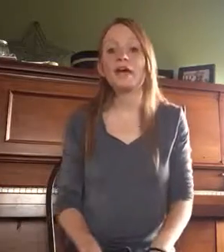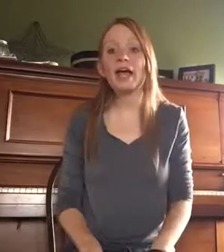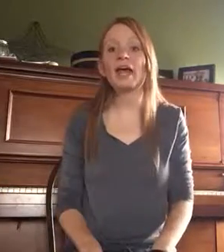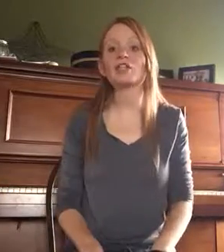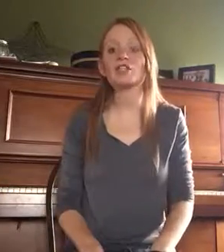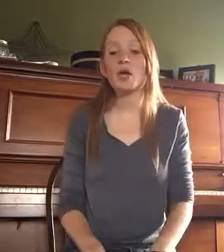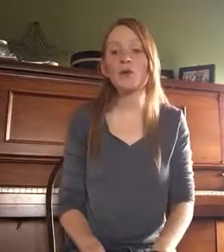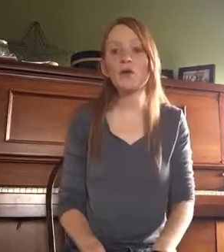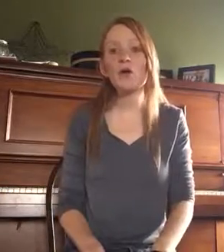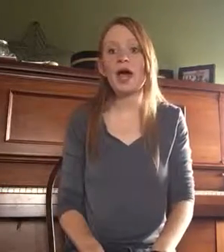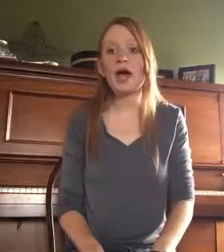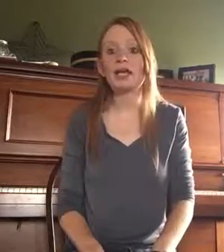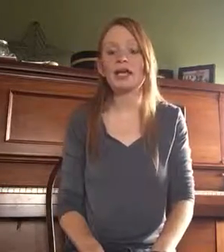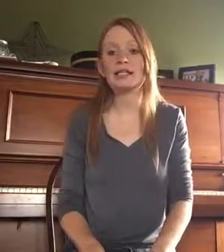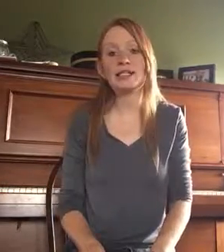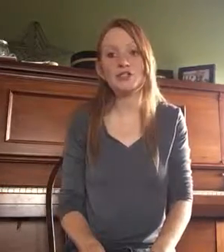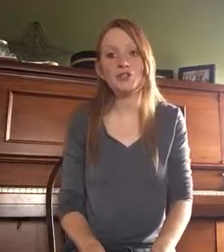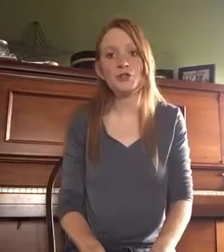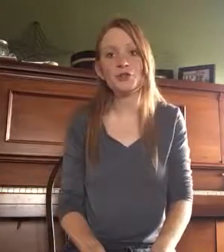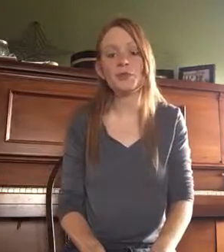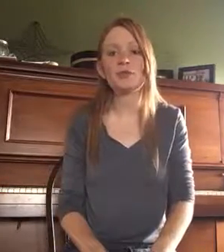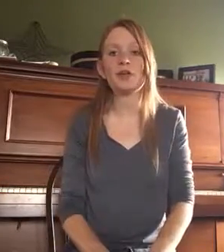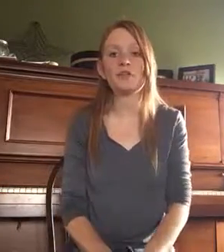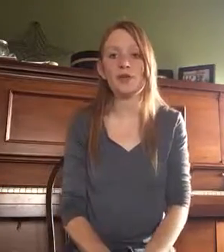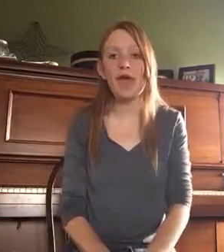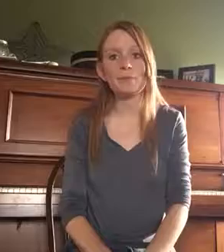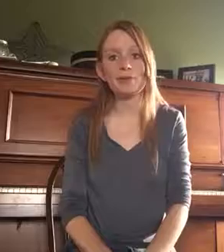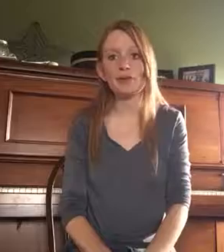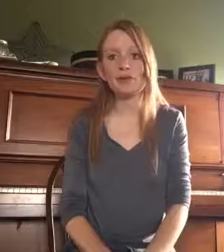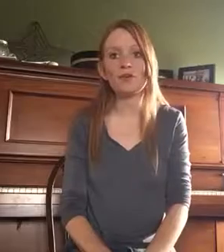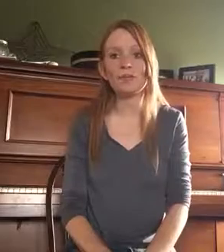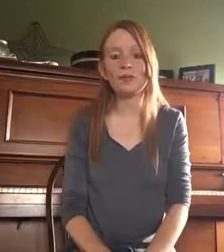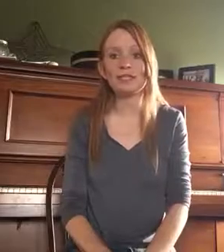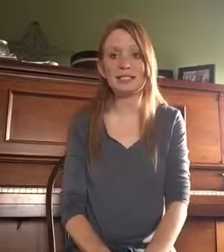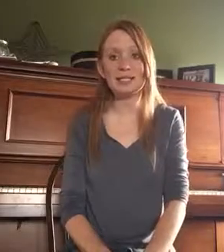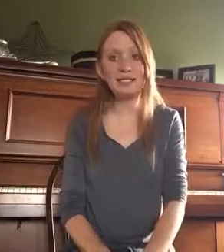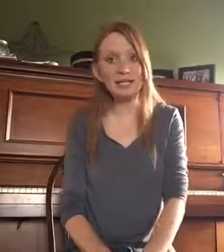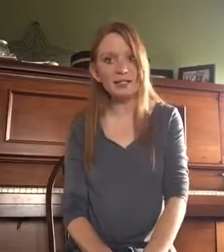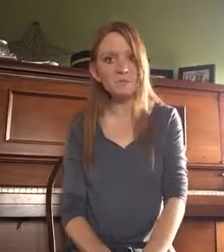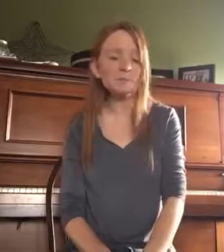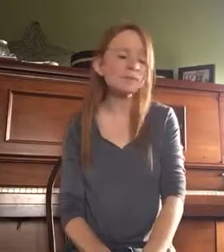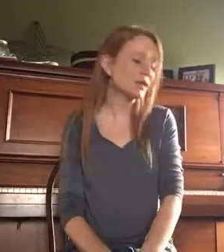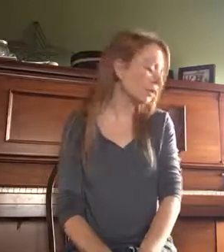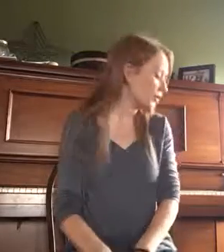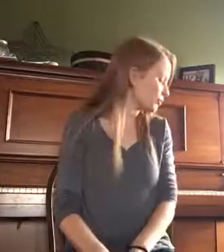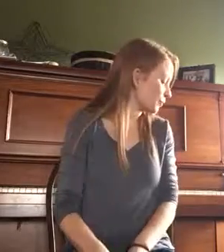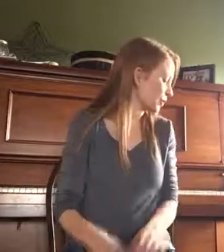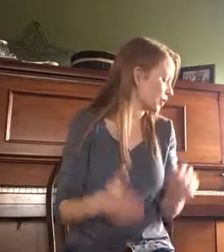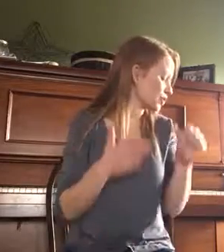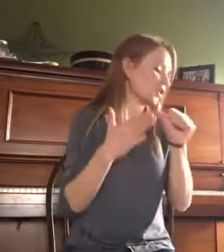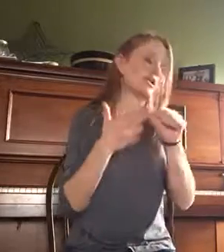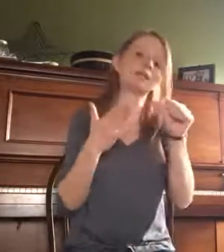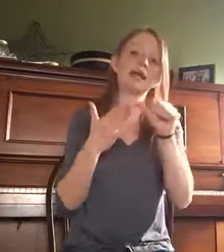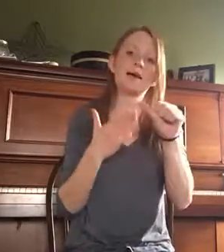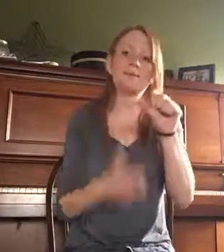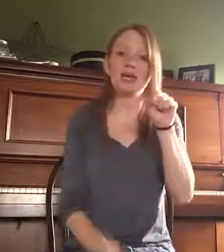Alright guys, so I'm going to go ahead and teach you the vocabulary from Unit 16. So we are starting on